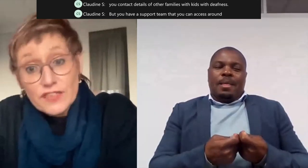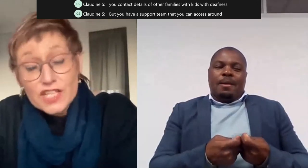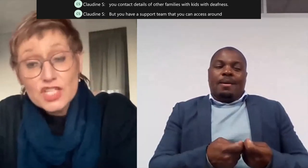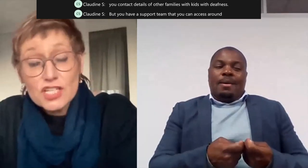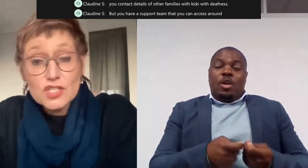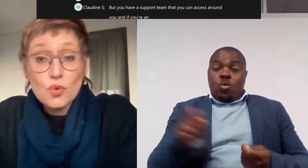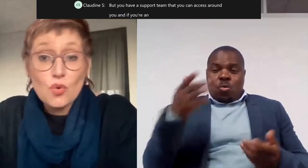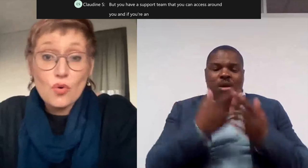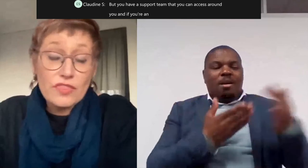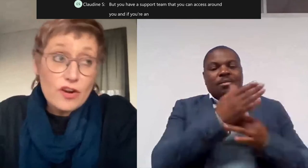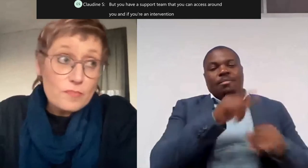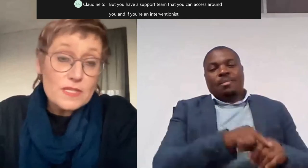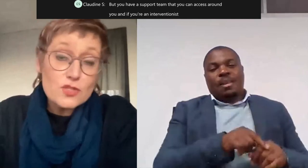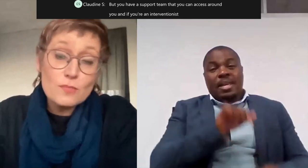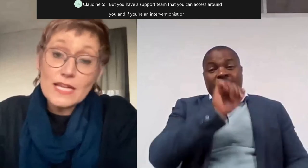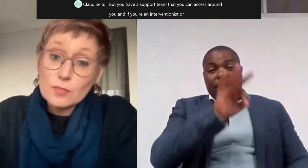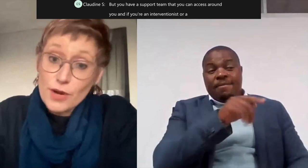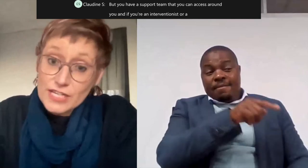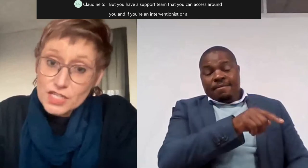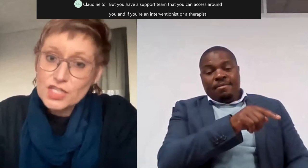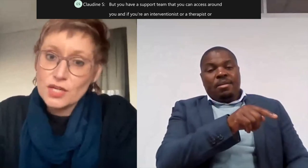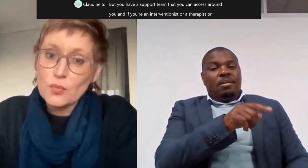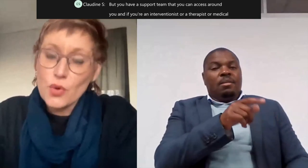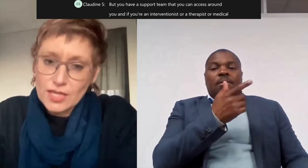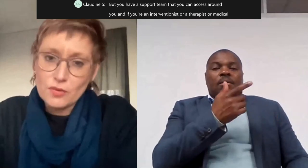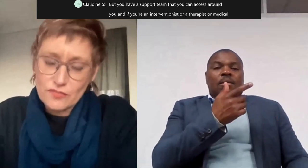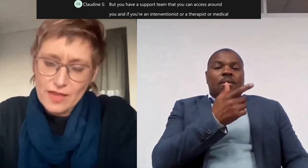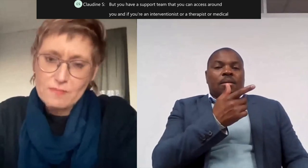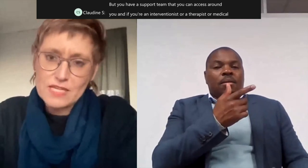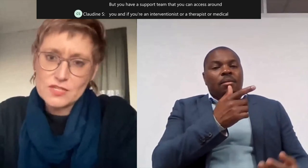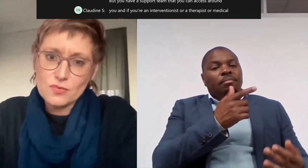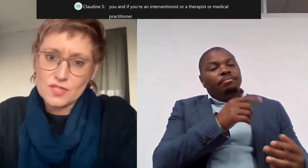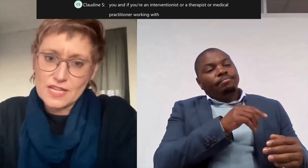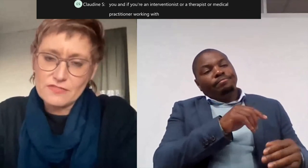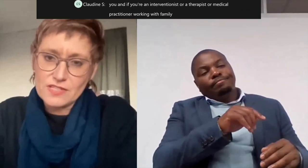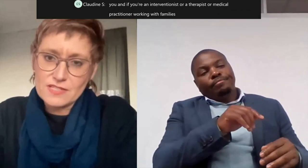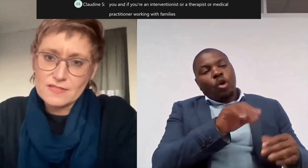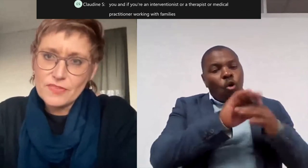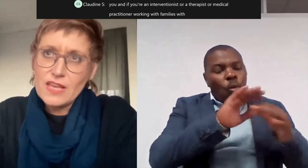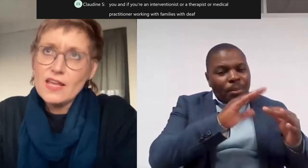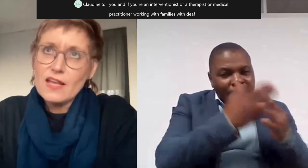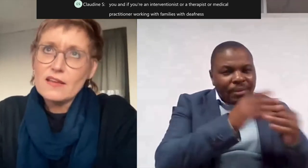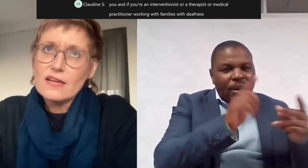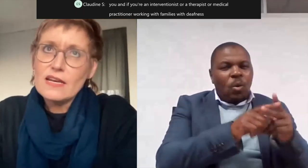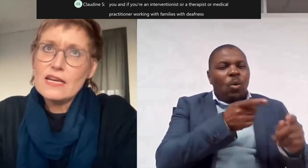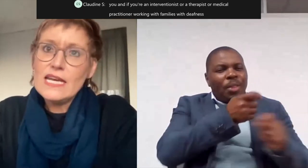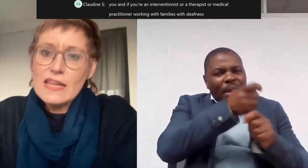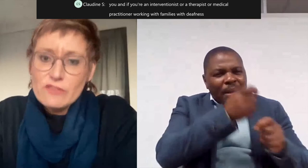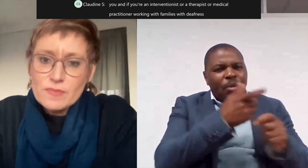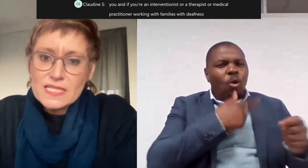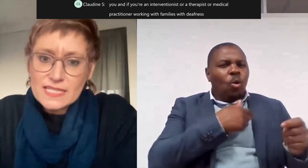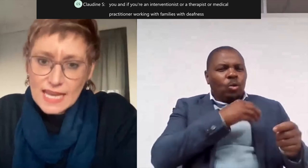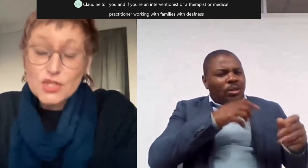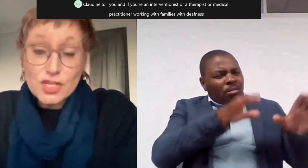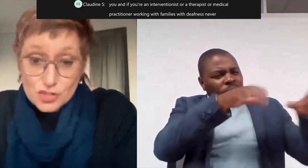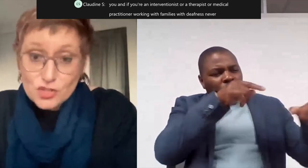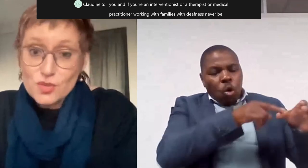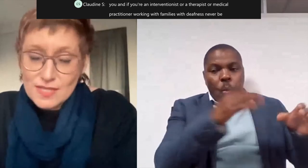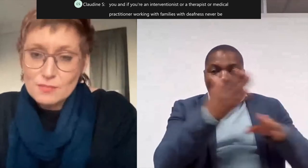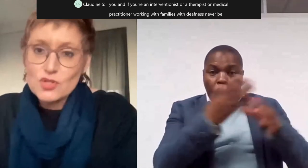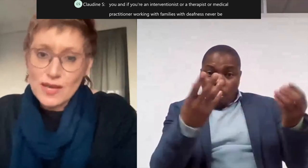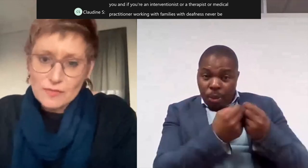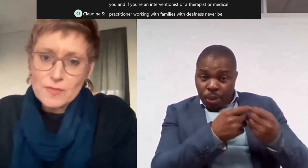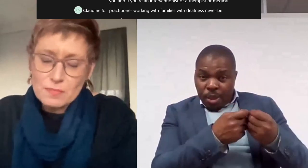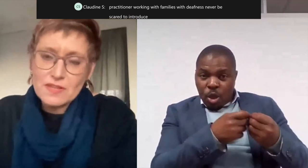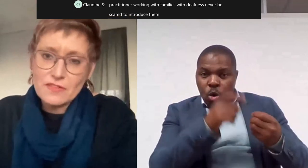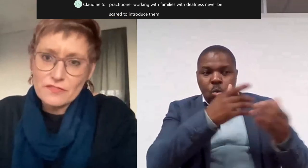if you're an interventionist or a therapist or medical practitioner working with families with deafness, never be scared to